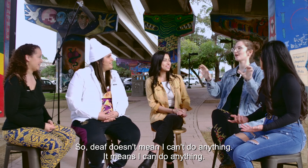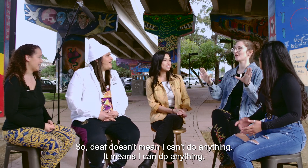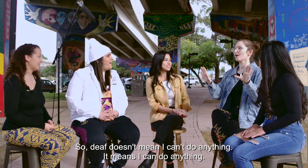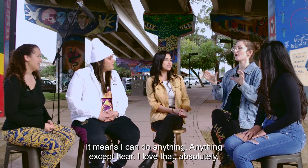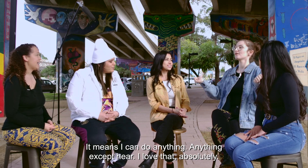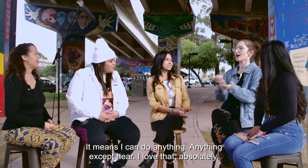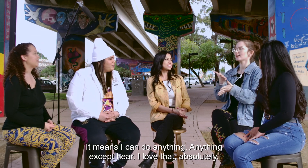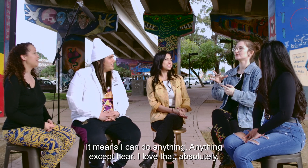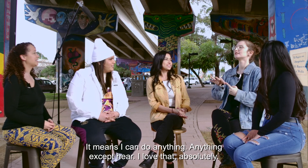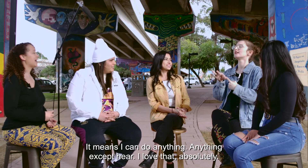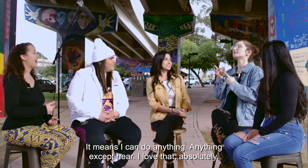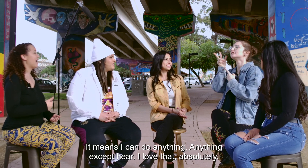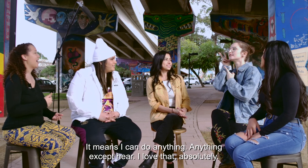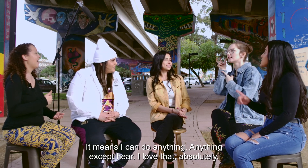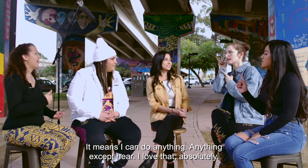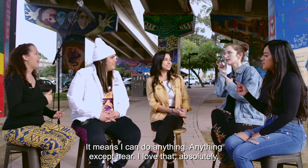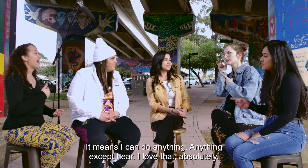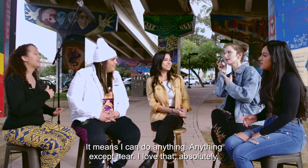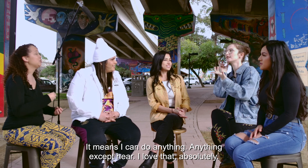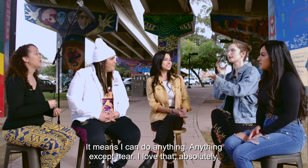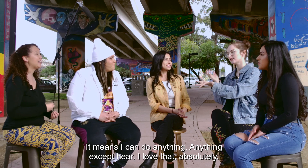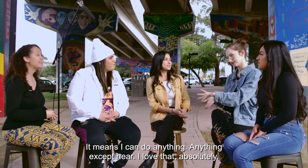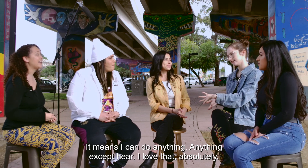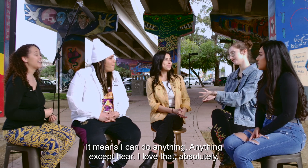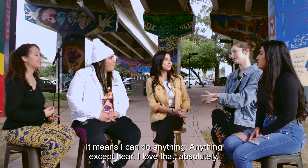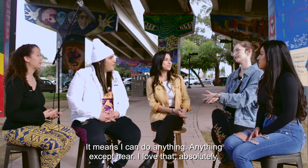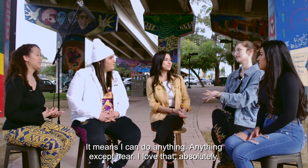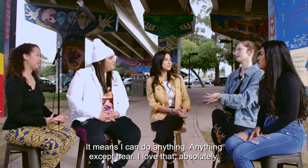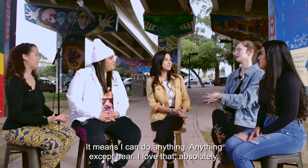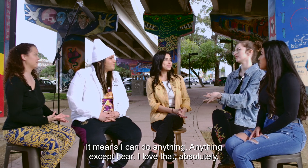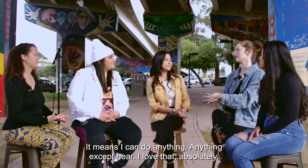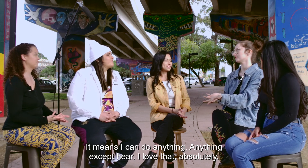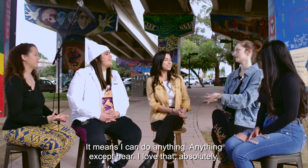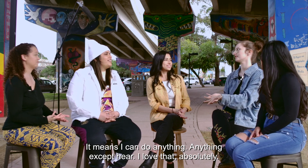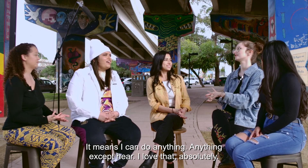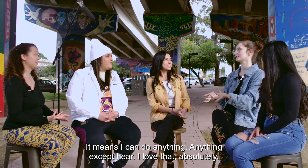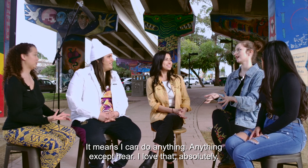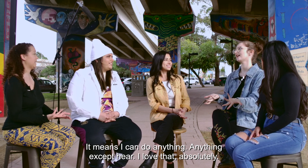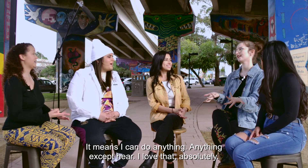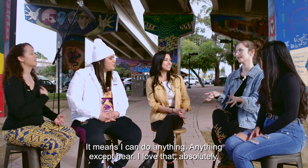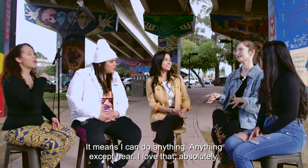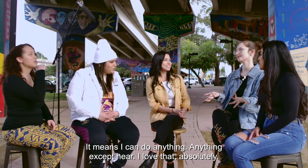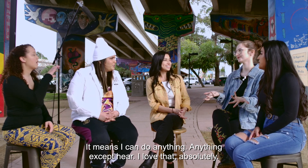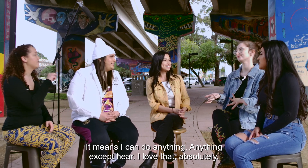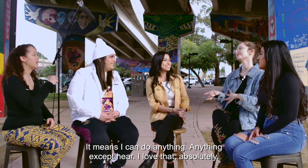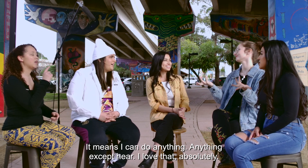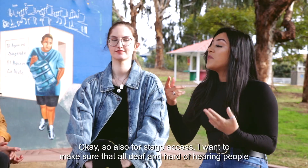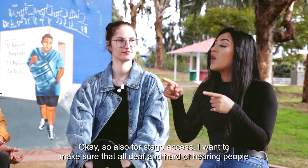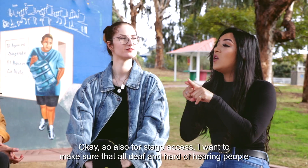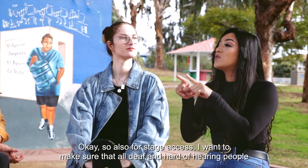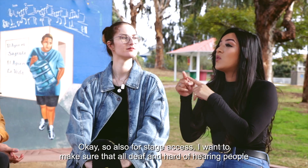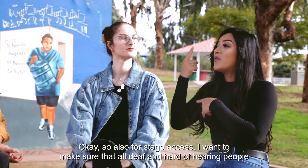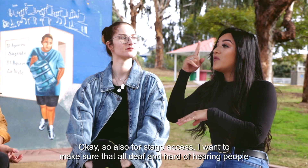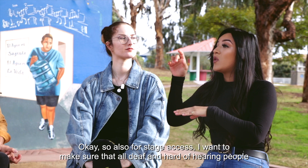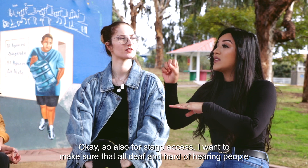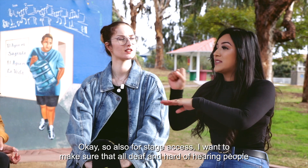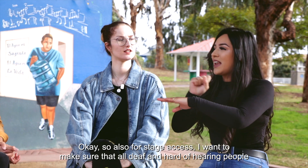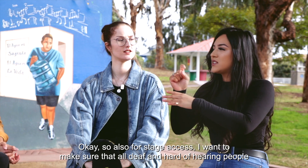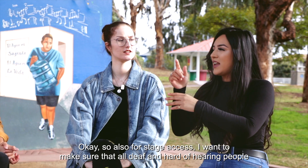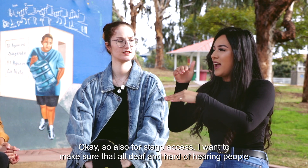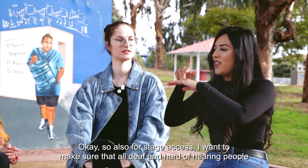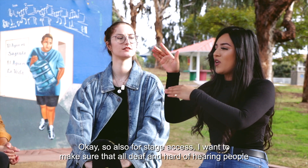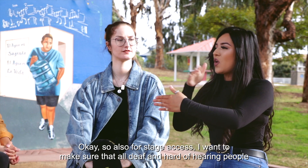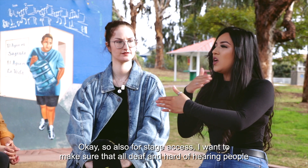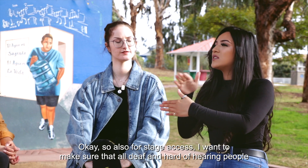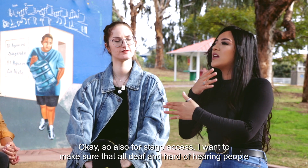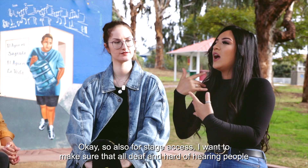can't do anything. Absolutely. It means I can do anything except hear. I love That's it. what that is. Absolutely. Okay, so